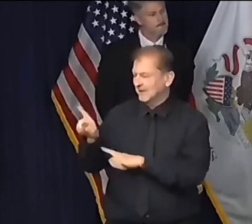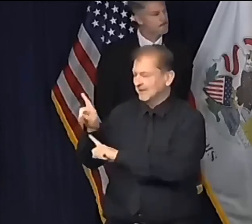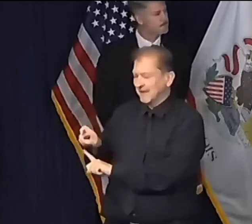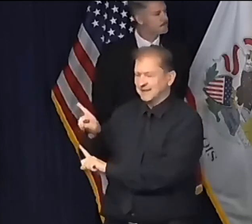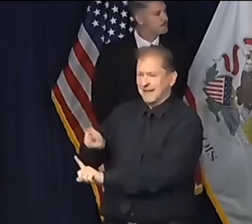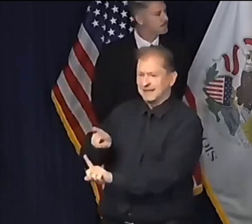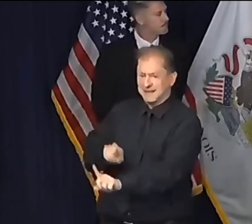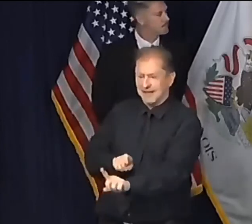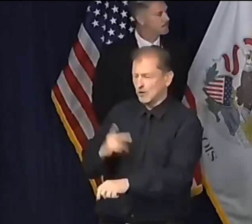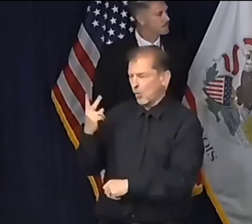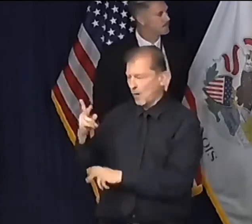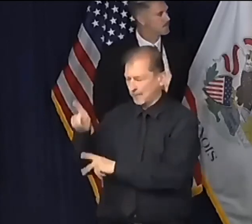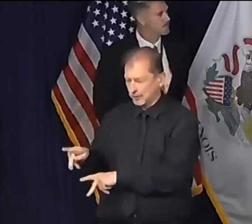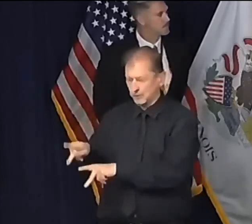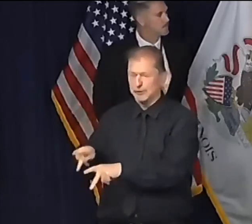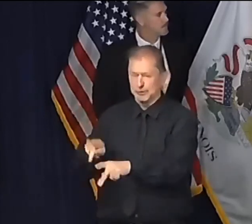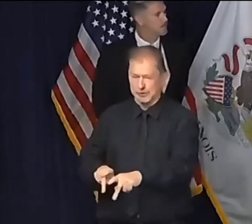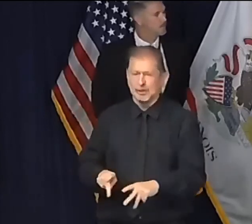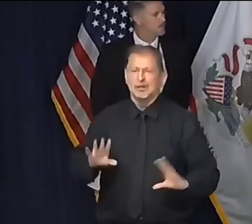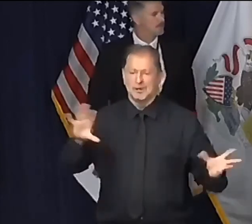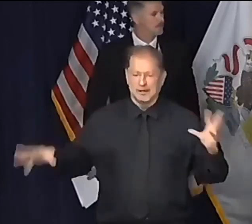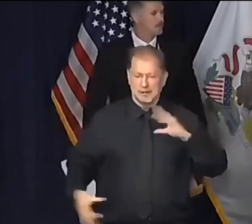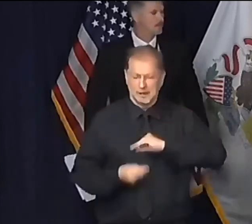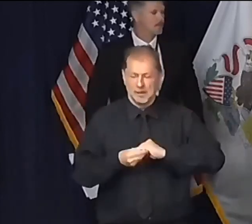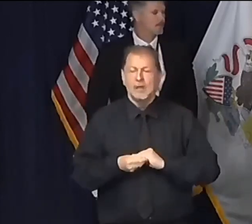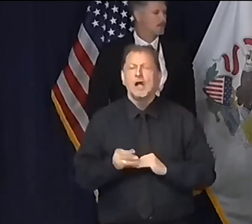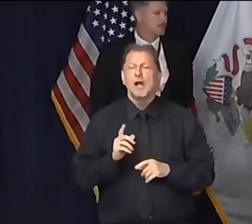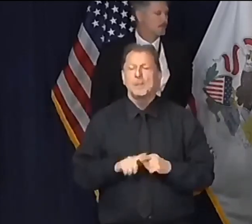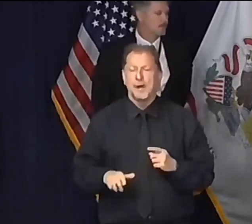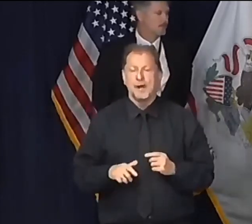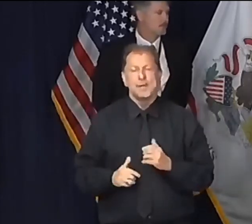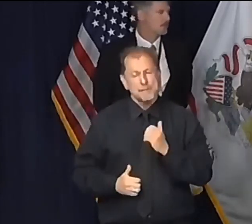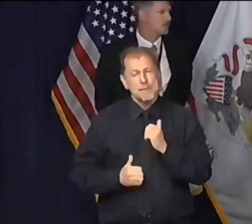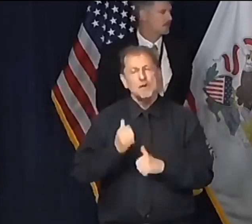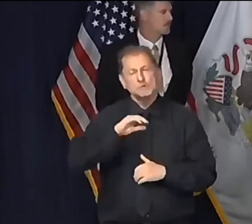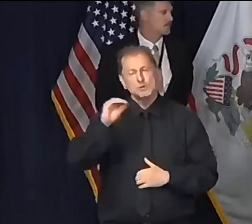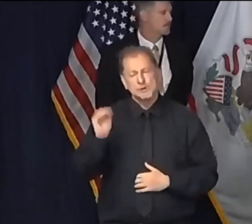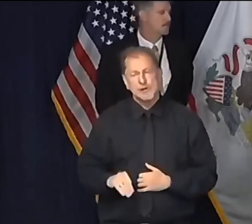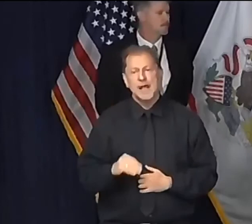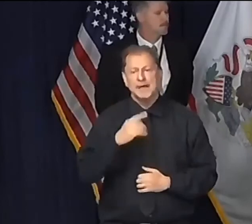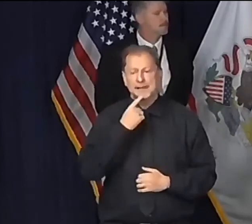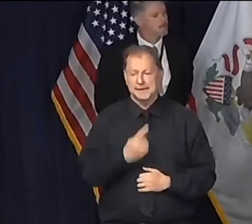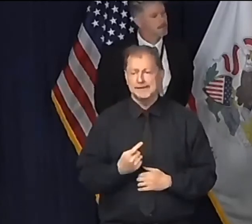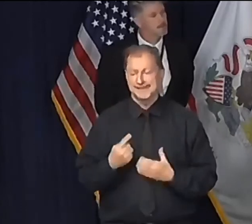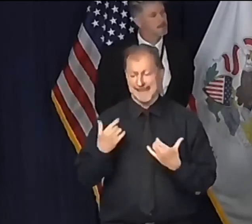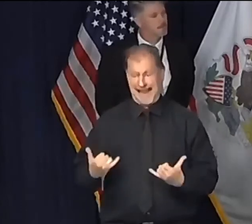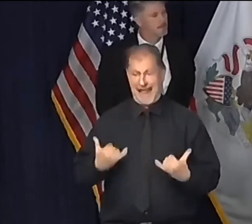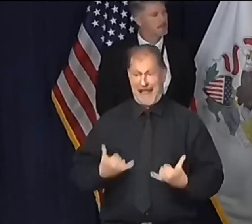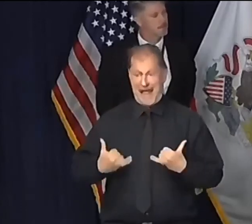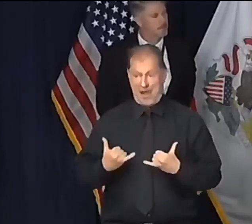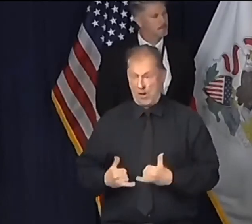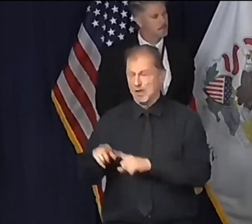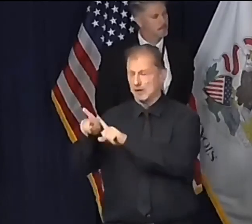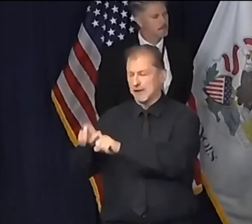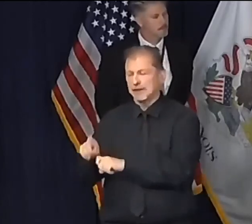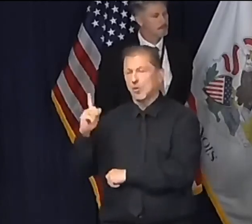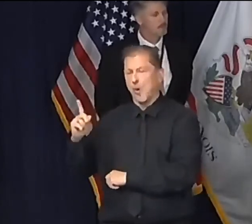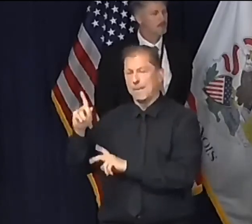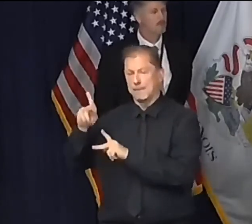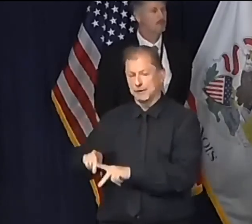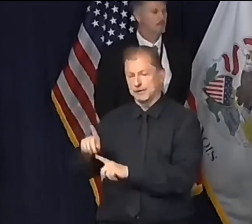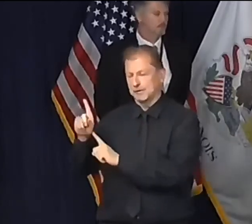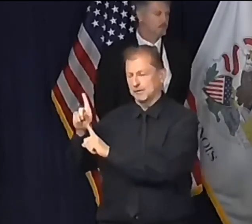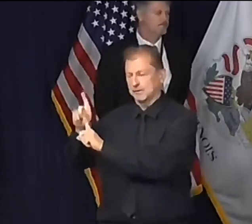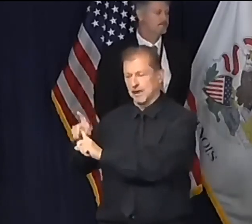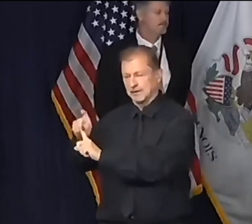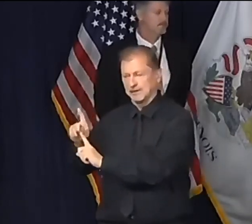the correction was made But for the most part, it is one specimen for one test now, because the guidance has changed.